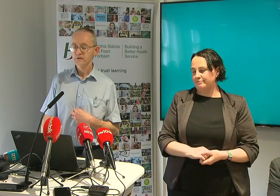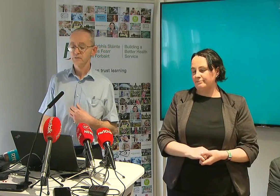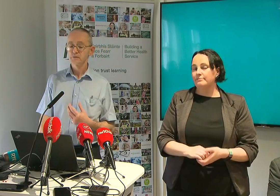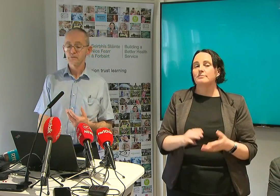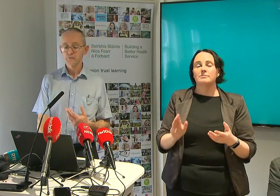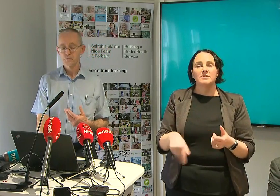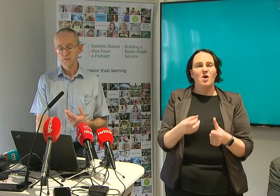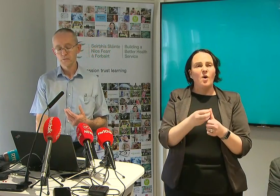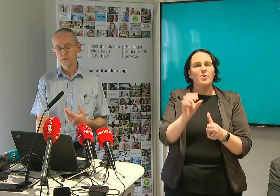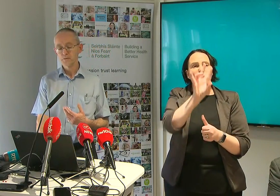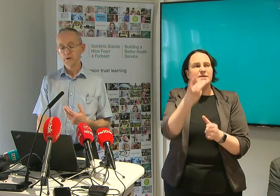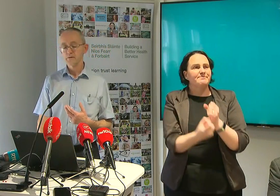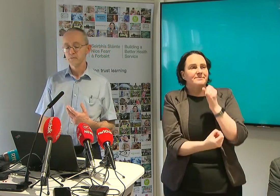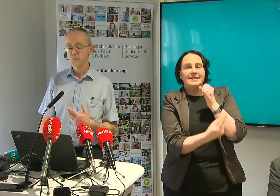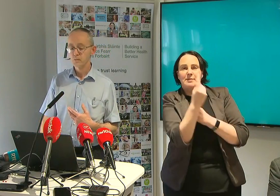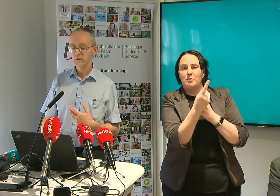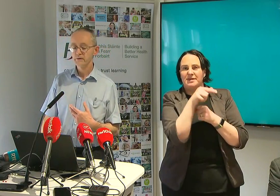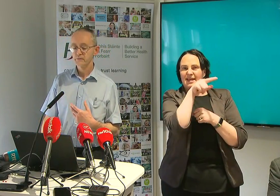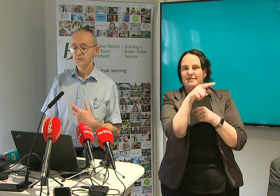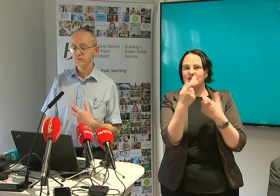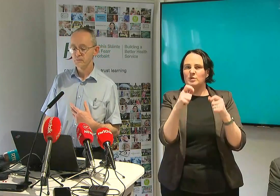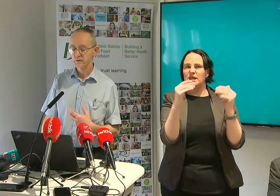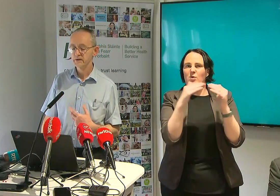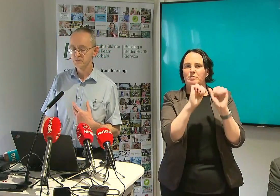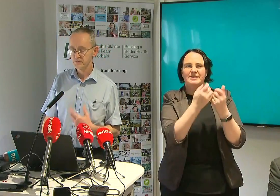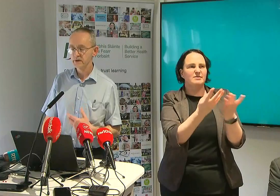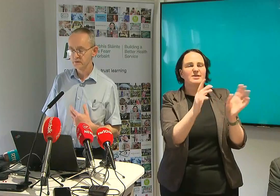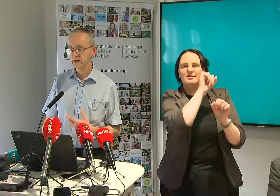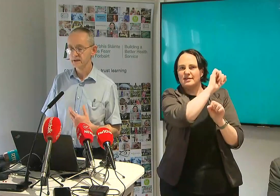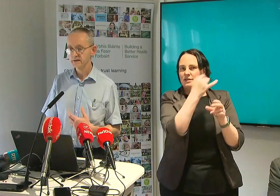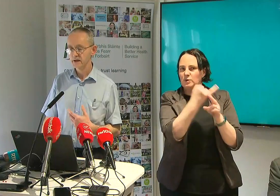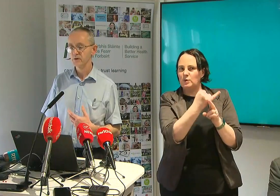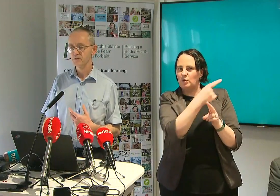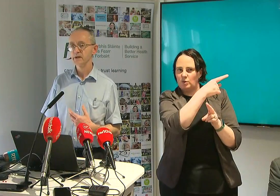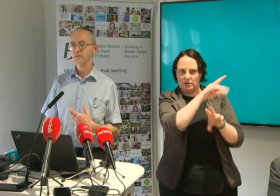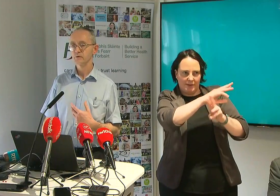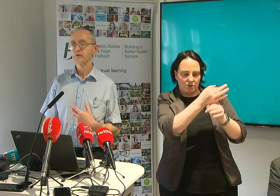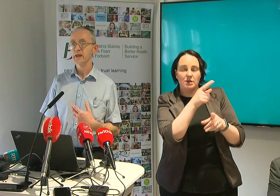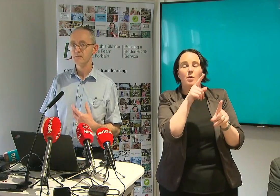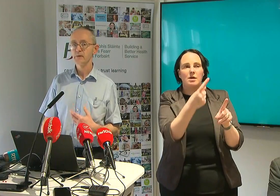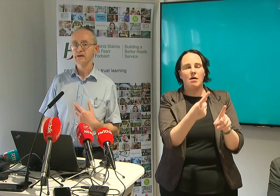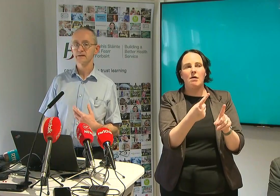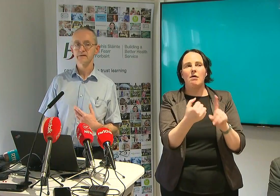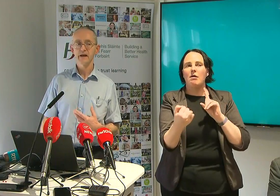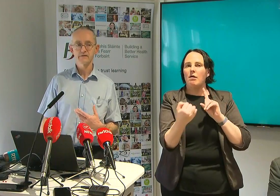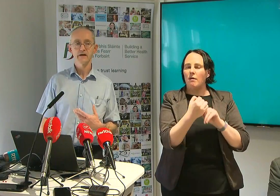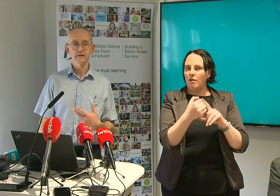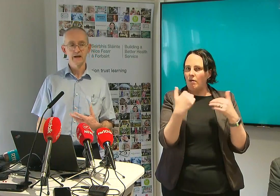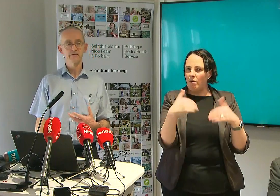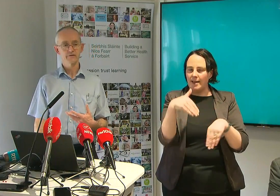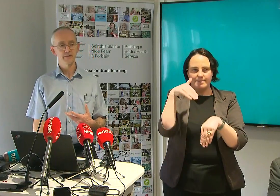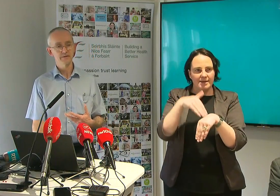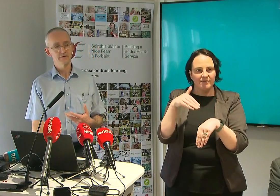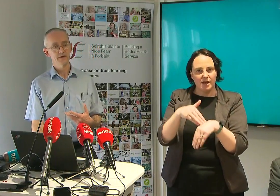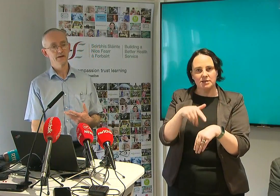Another question, which was, you know, one of the things that was very striking in the town hall meeting, was just the impact that this has on